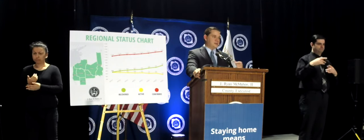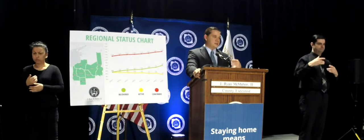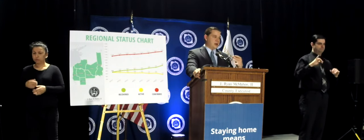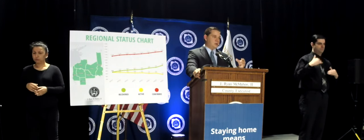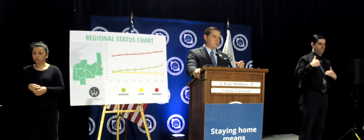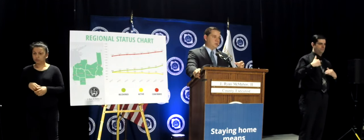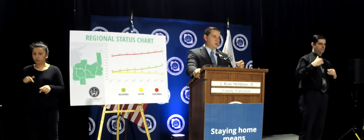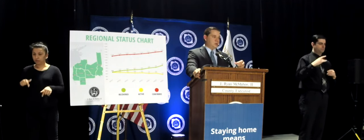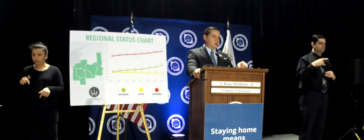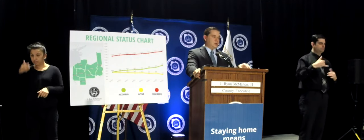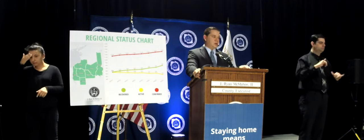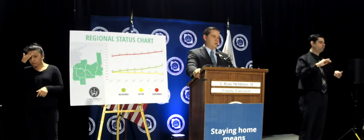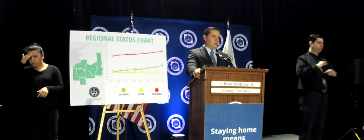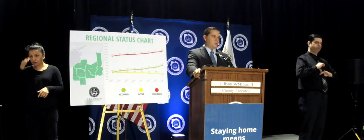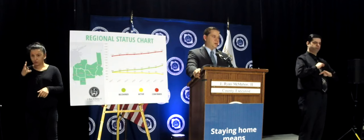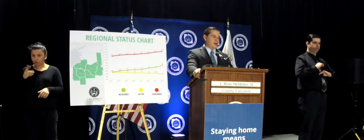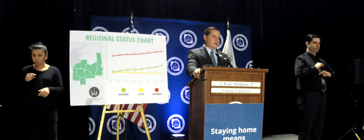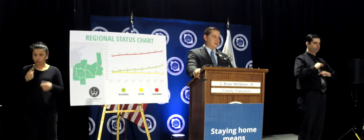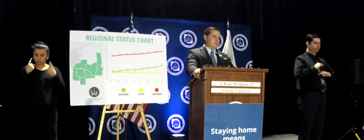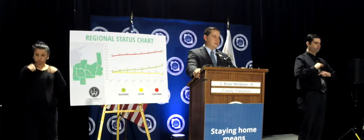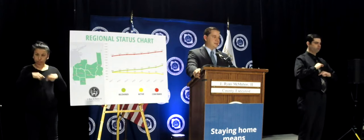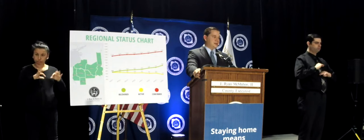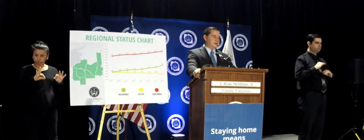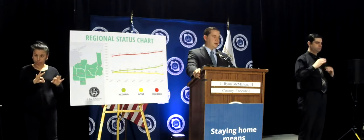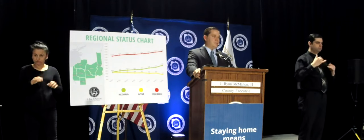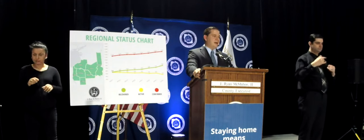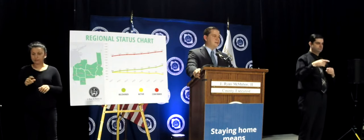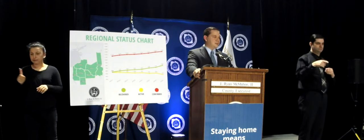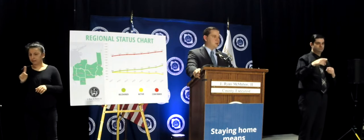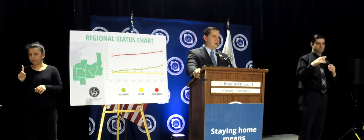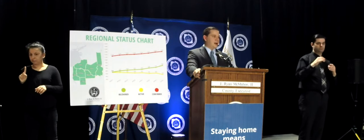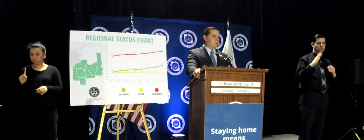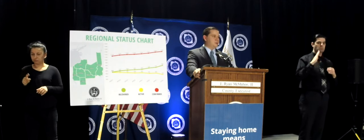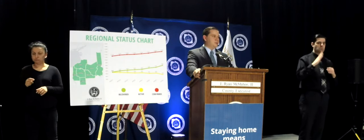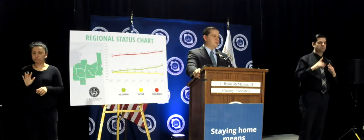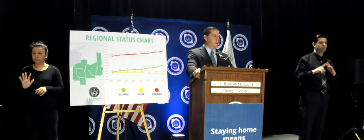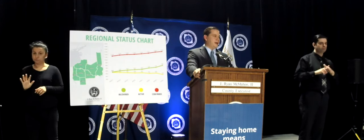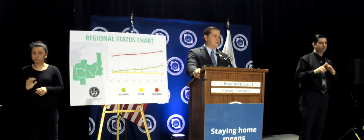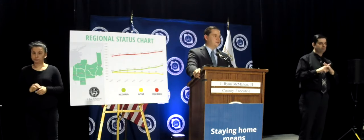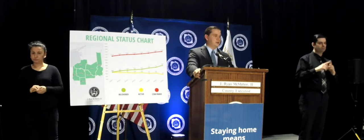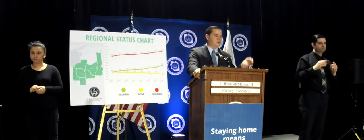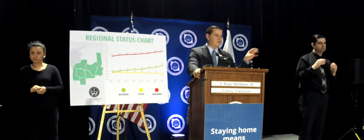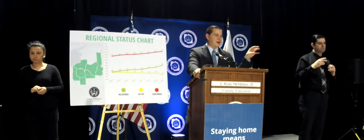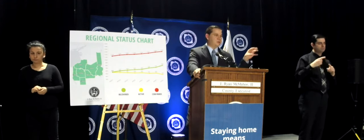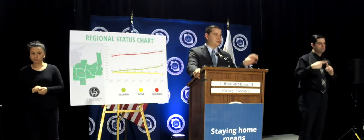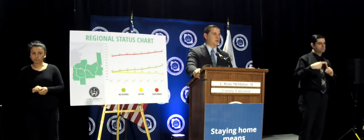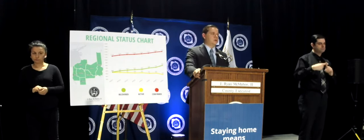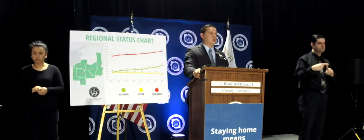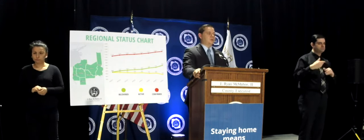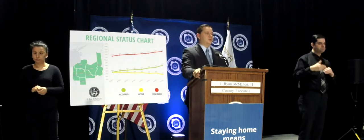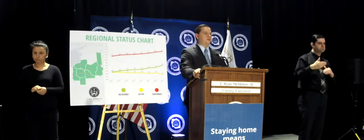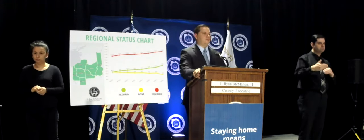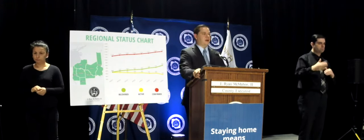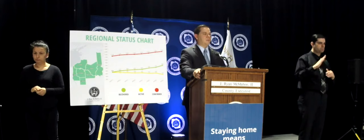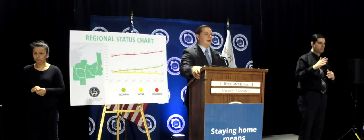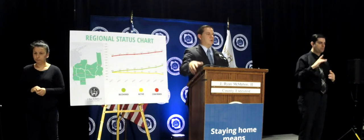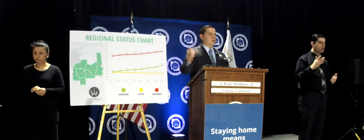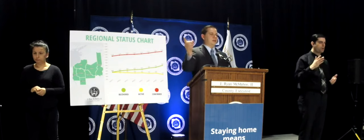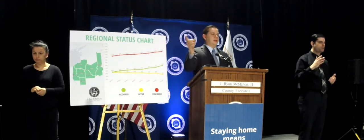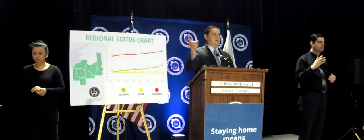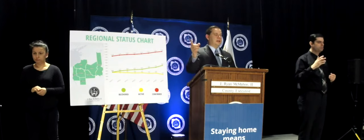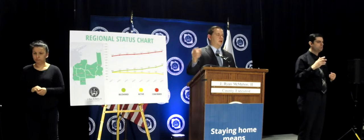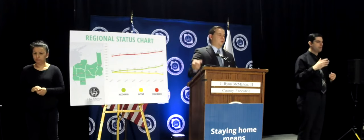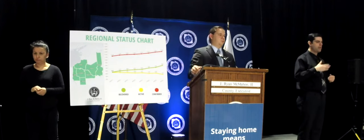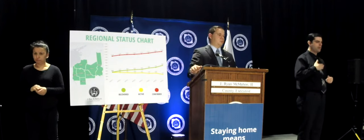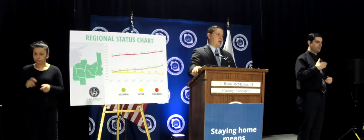positive cases now, and we're kind of like taking our medicine right now with some of these positives that we found. If we didn't find them now, we